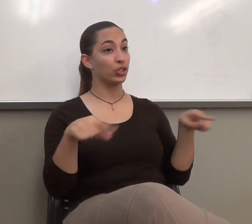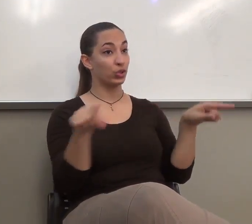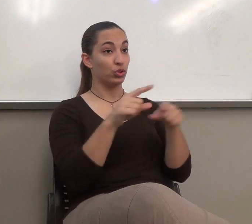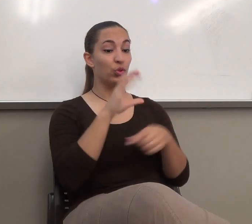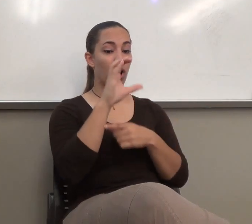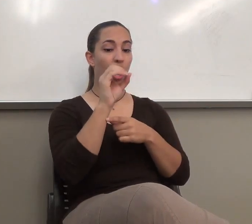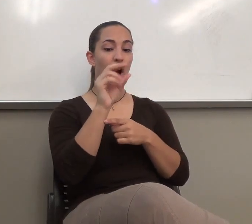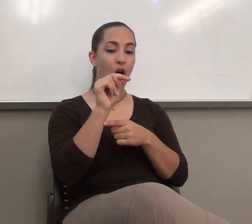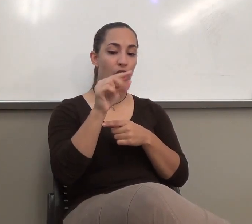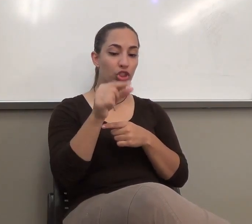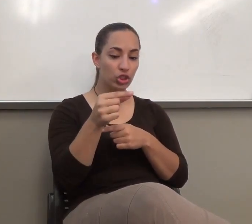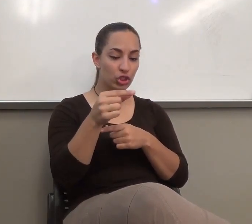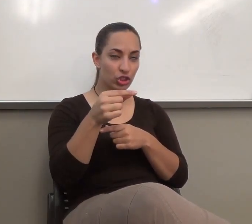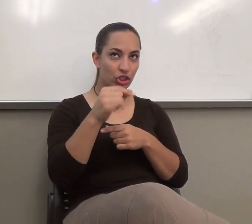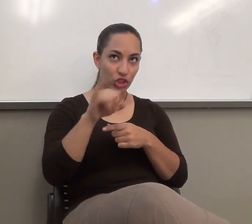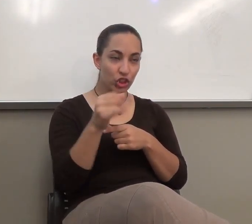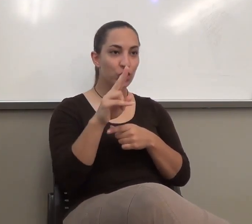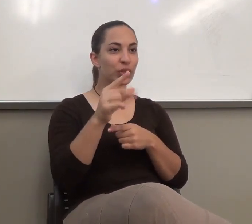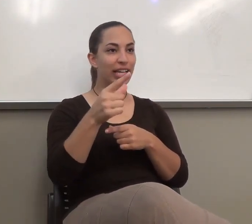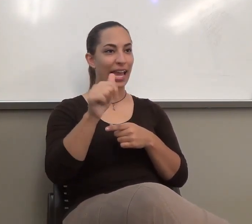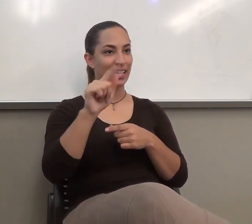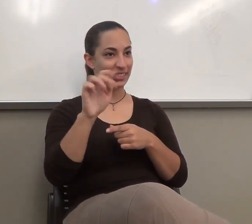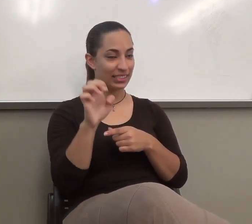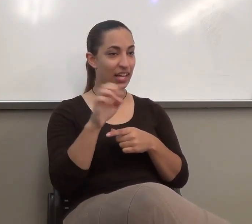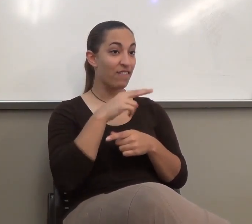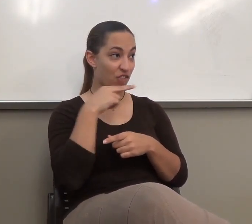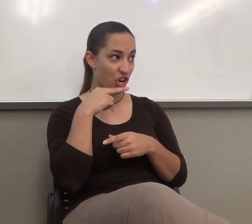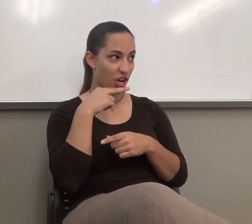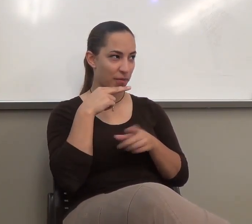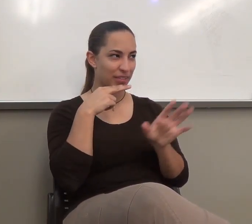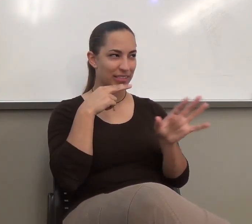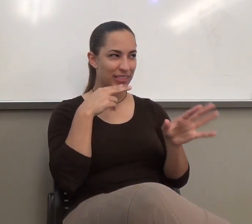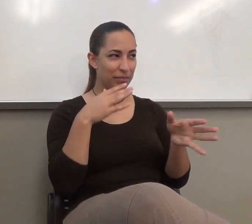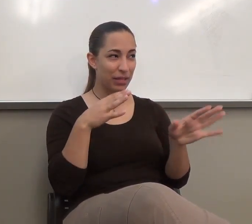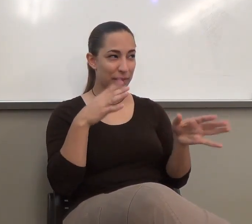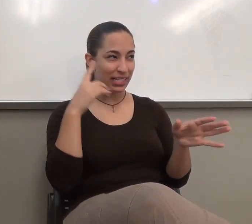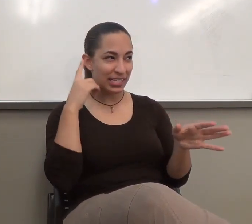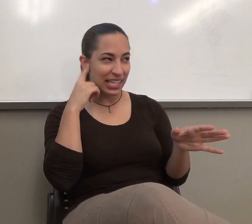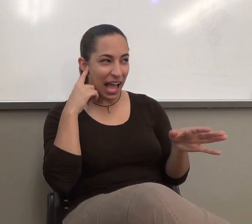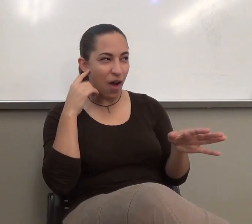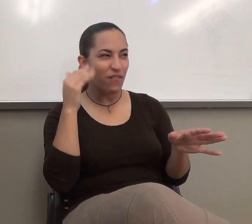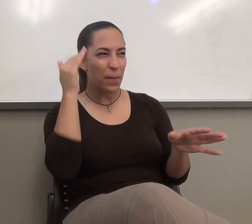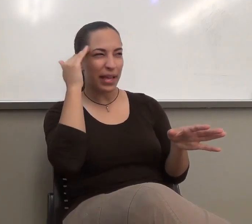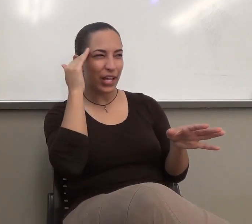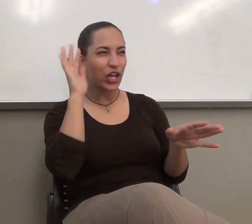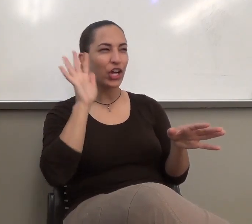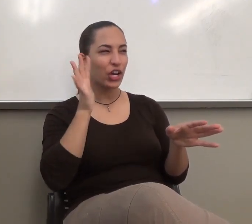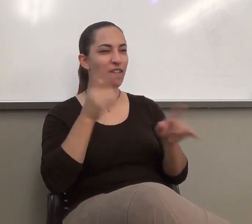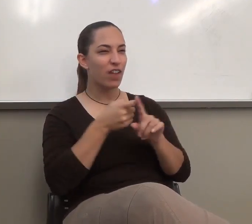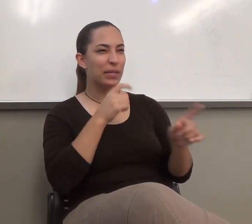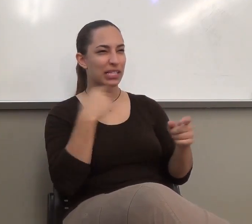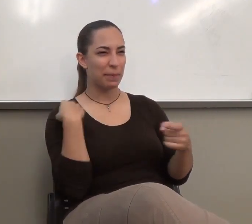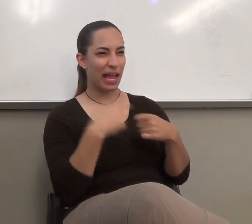verb, Marcia, does this start to sound familiar from your Spanish? Yes. When can you, or